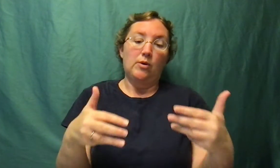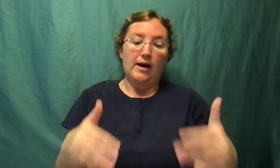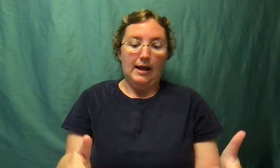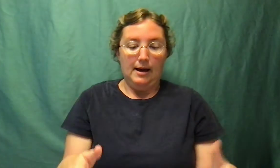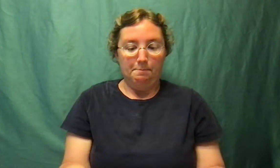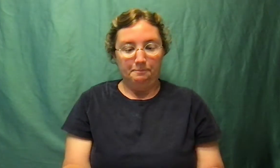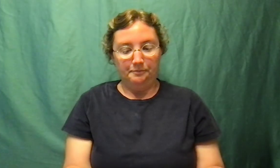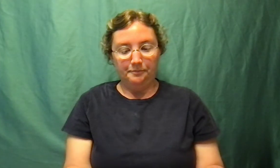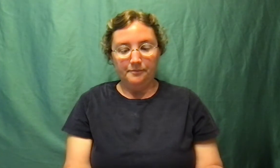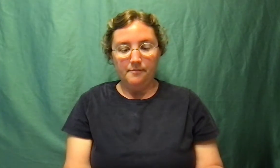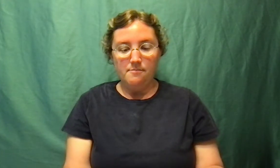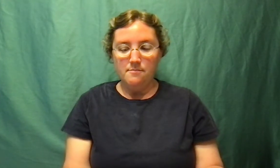I am.